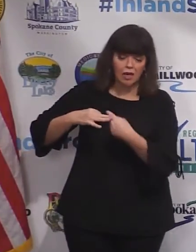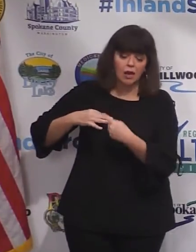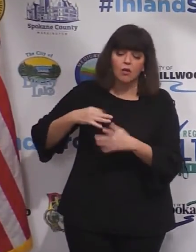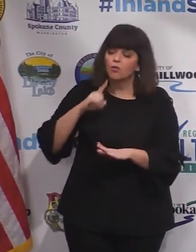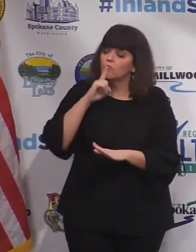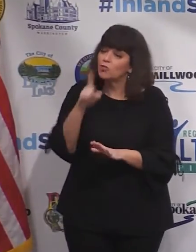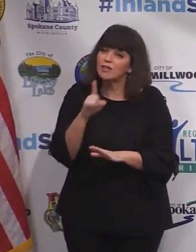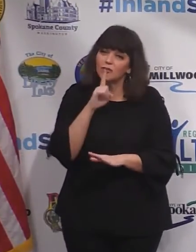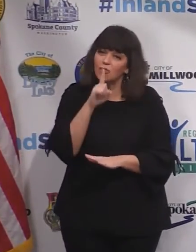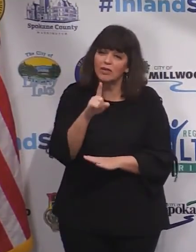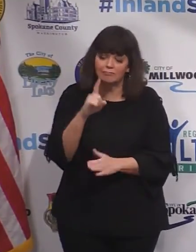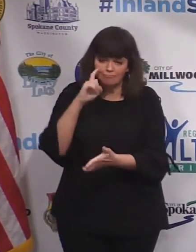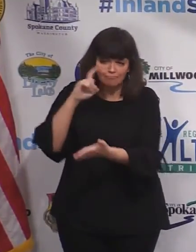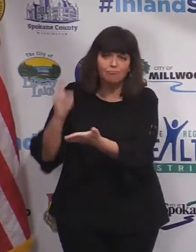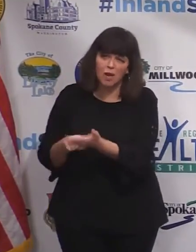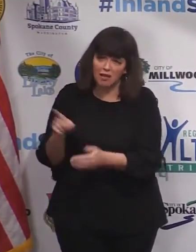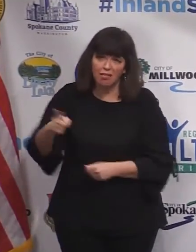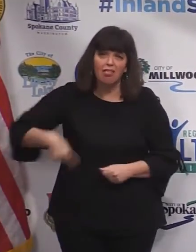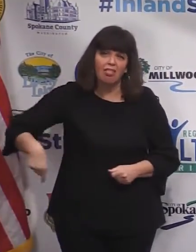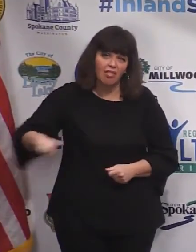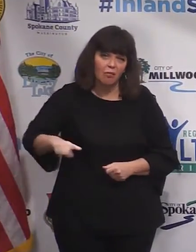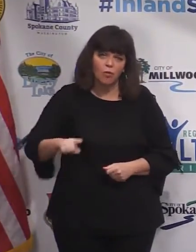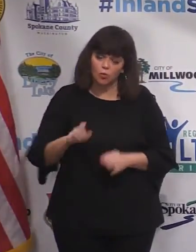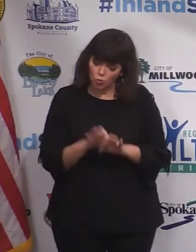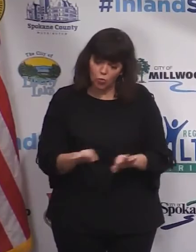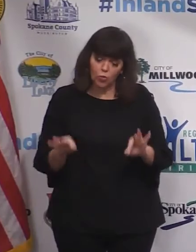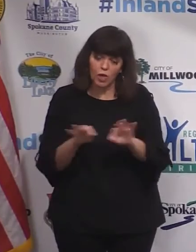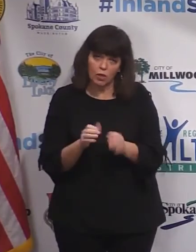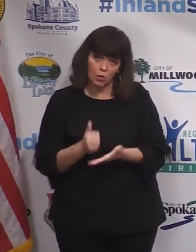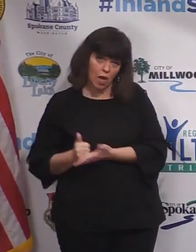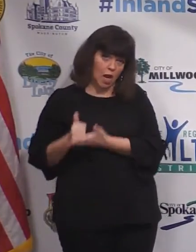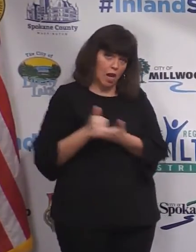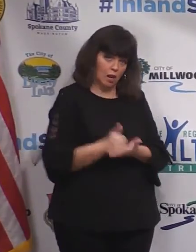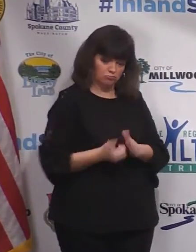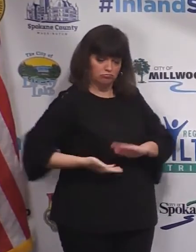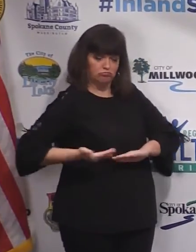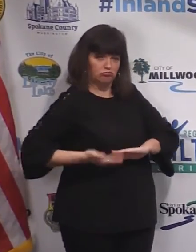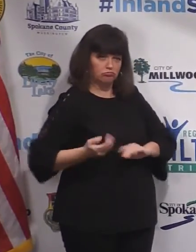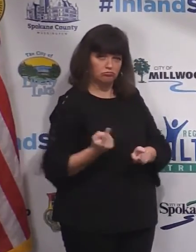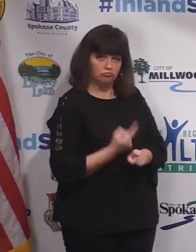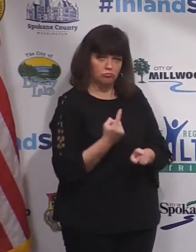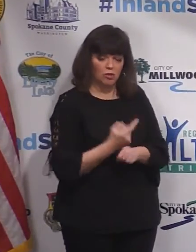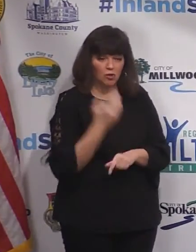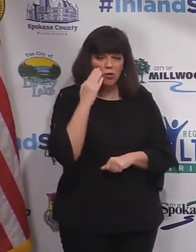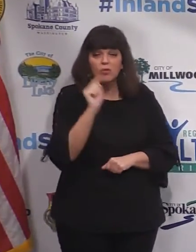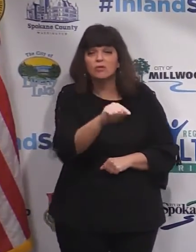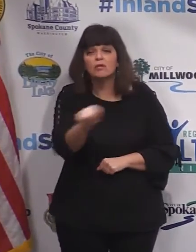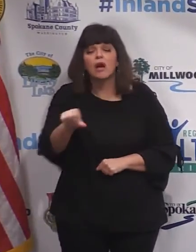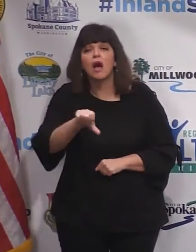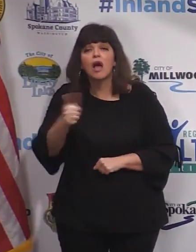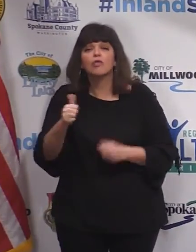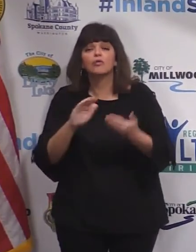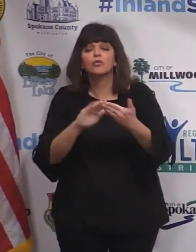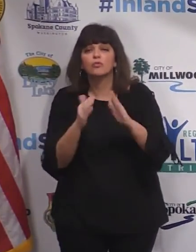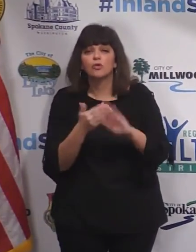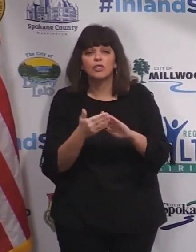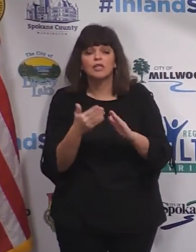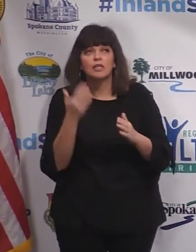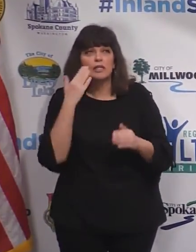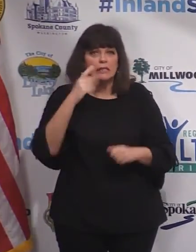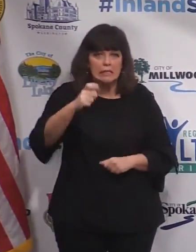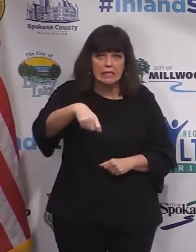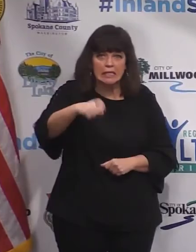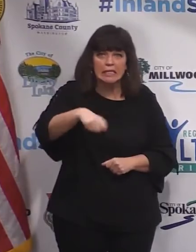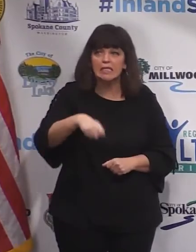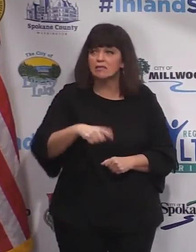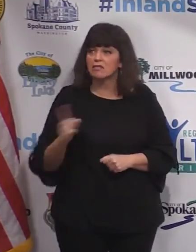critical to have those there, and other community organizations like At the Core, supporting 70+ schools, those are all